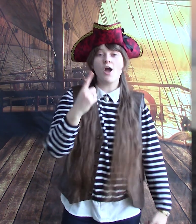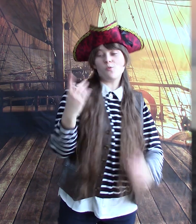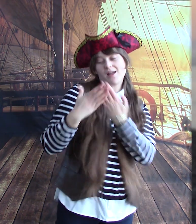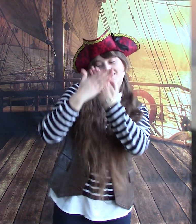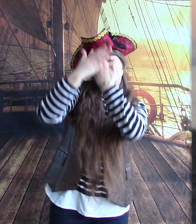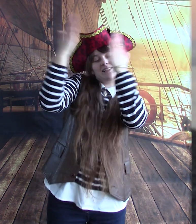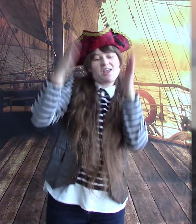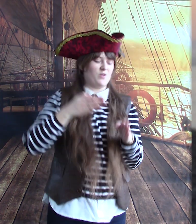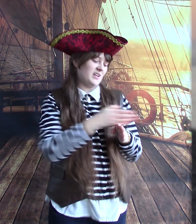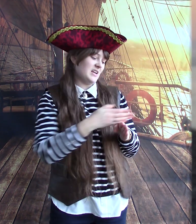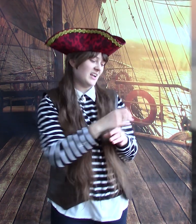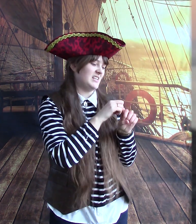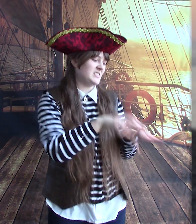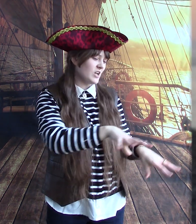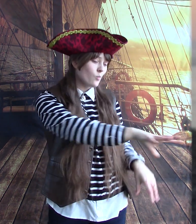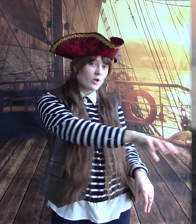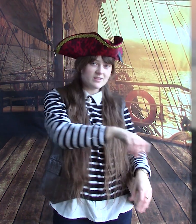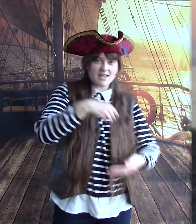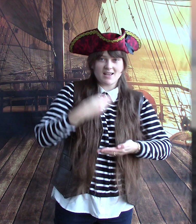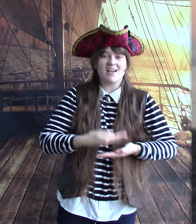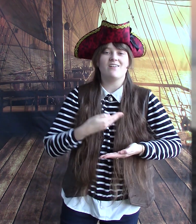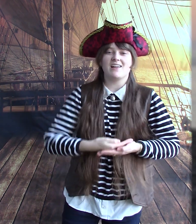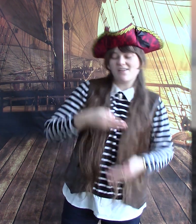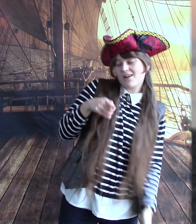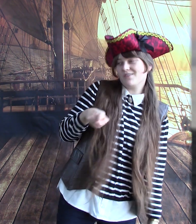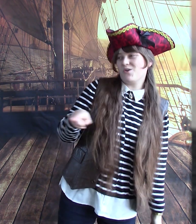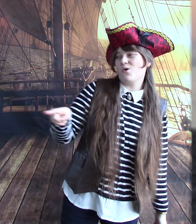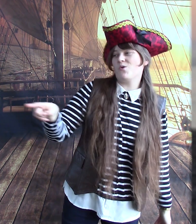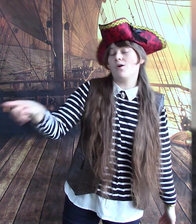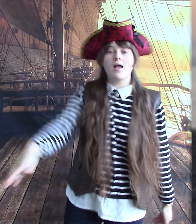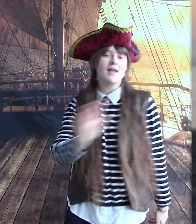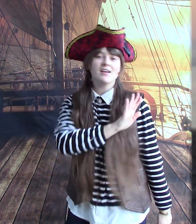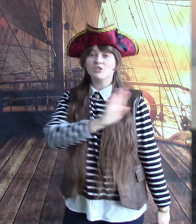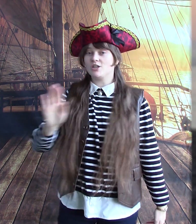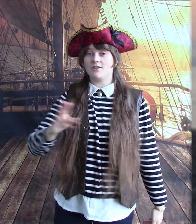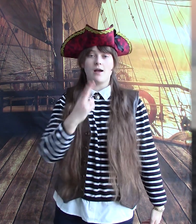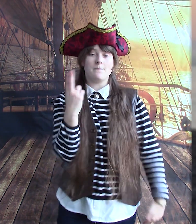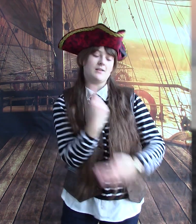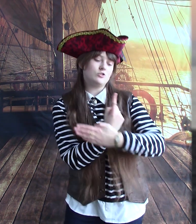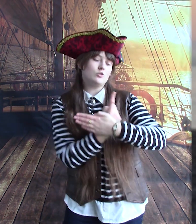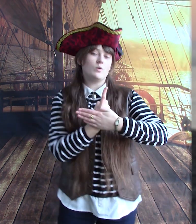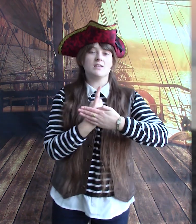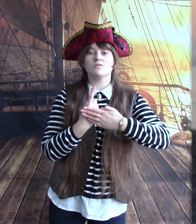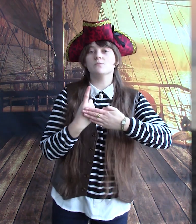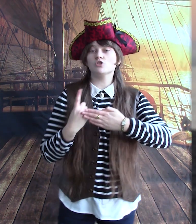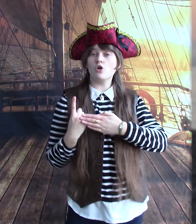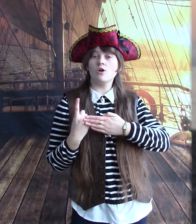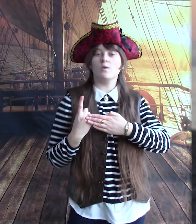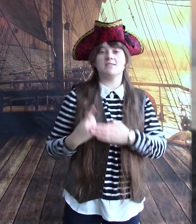One day when the tonguing is done We'll take our leave and go She'd not been two weeks from shore When